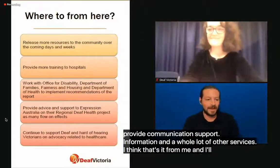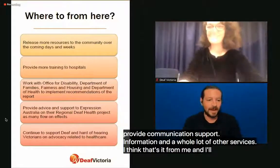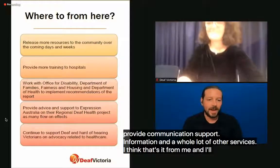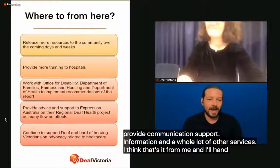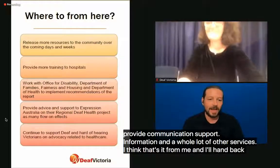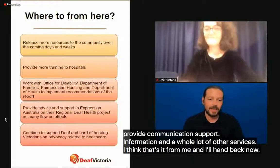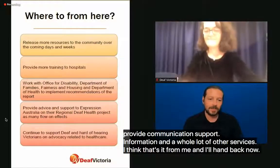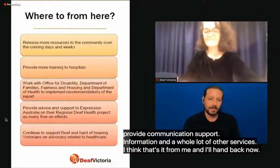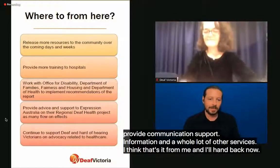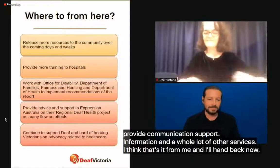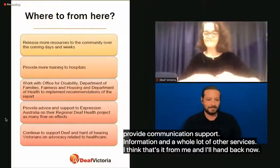Hi there, everybody.